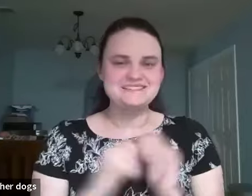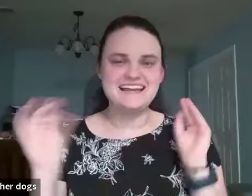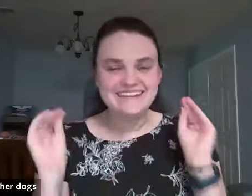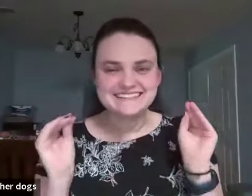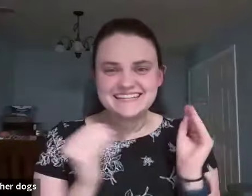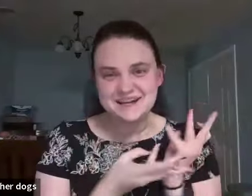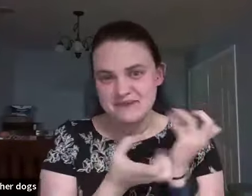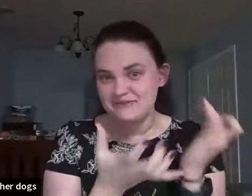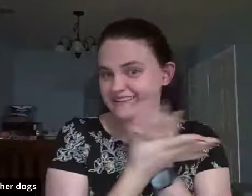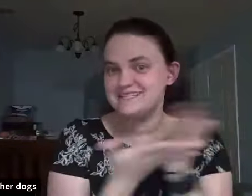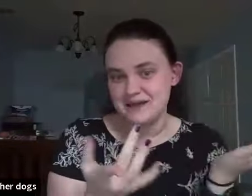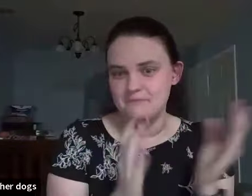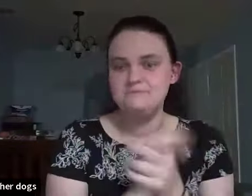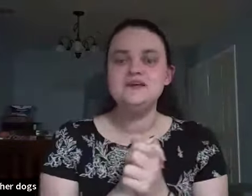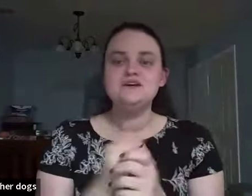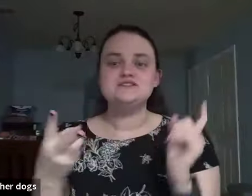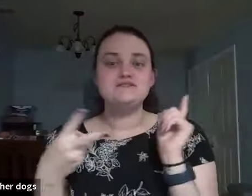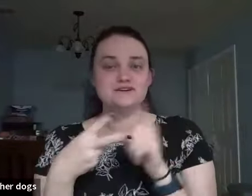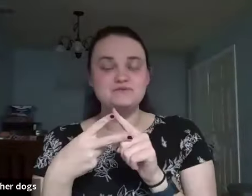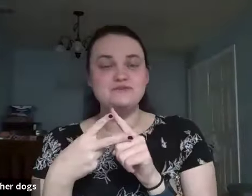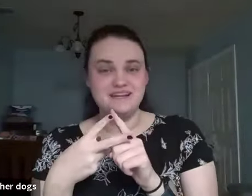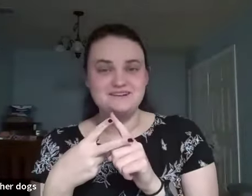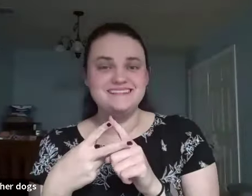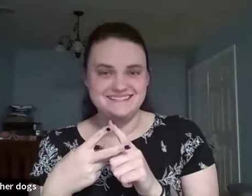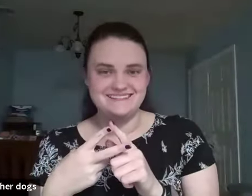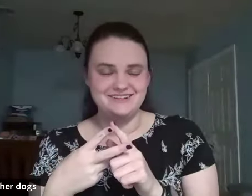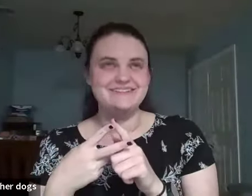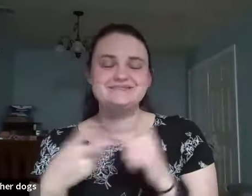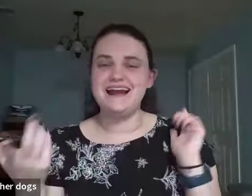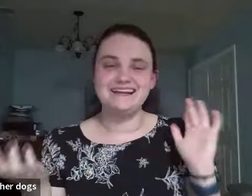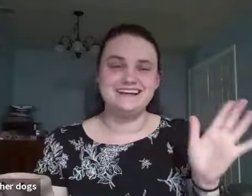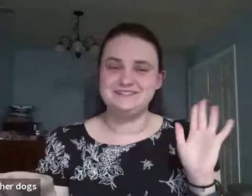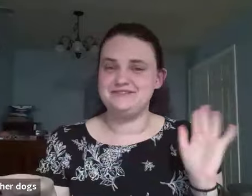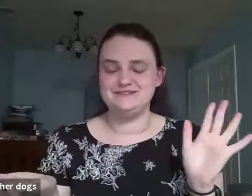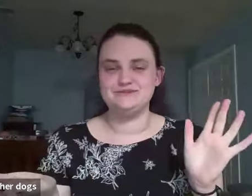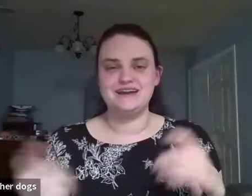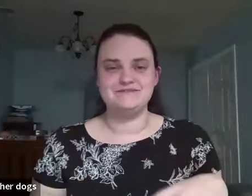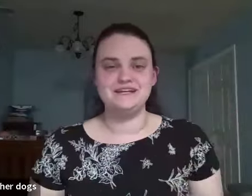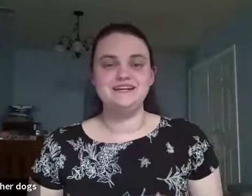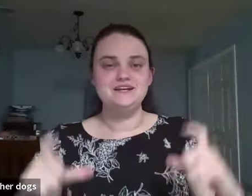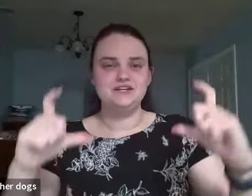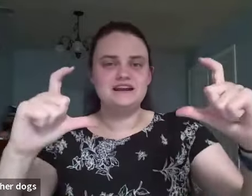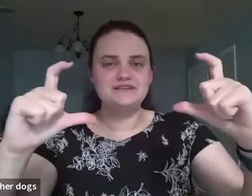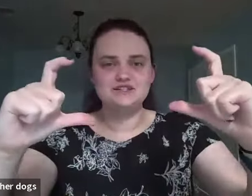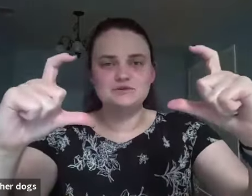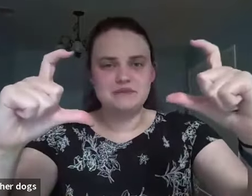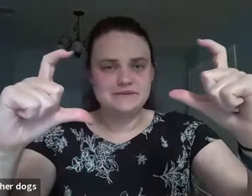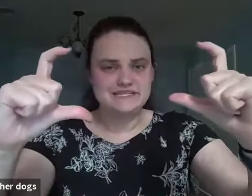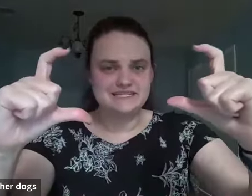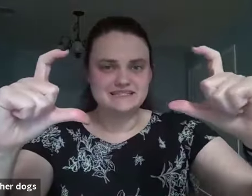was like, at least I can come back with at least some. So the first one for egotistical, this one actually I do think this one's kind of funny. You're gonna have like 2 baby C's.